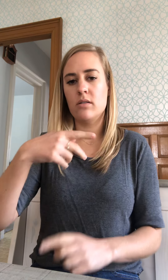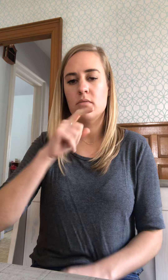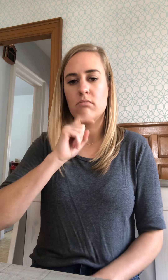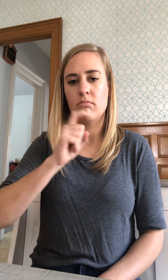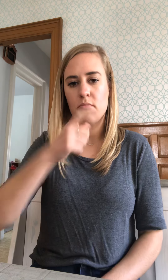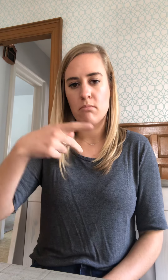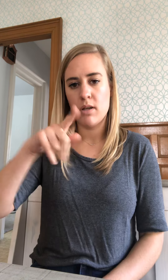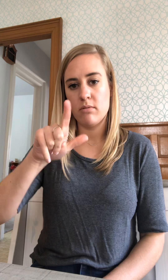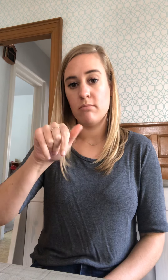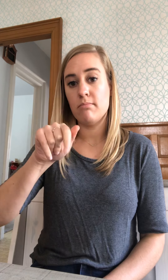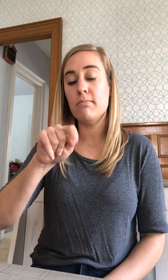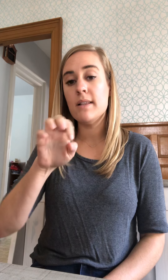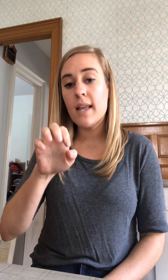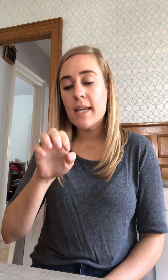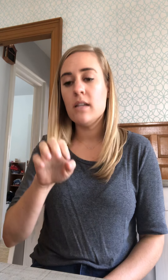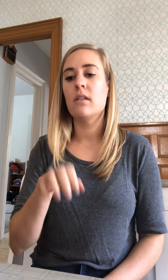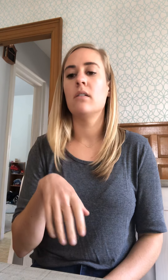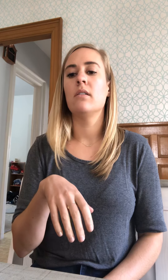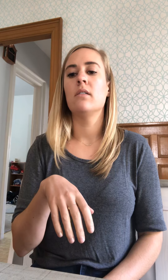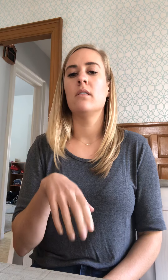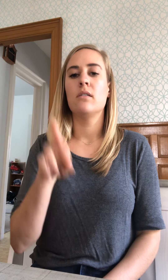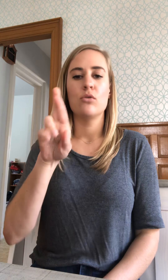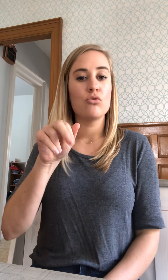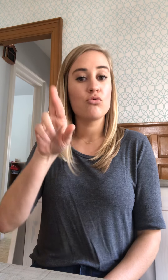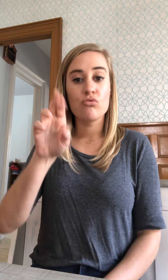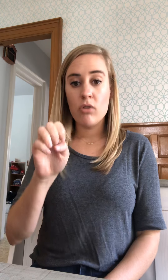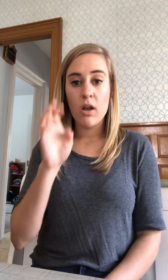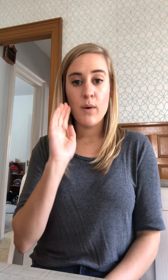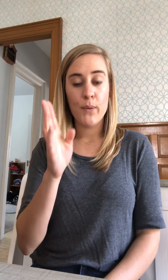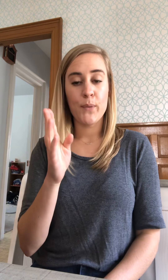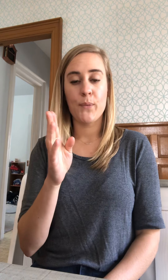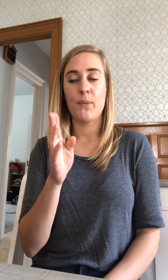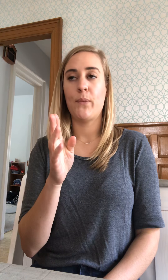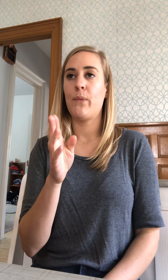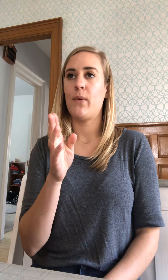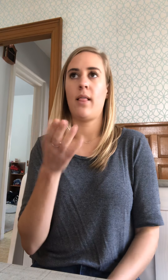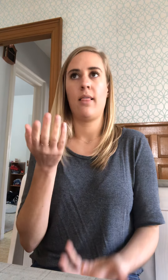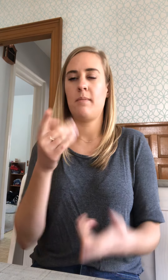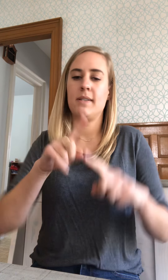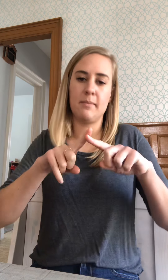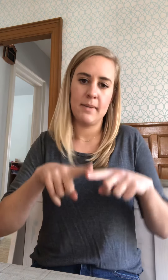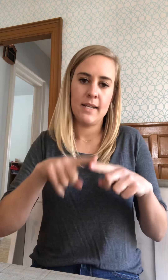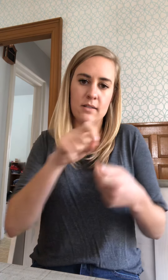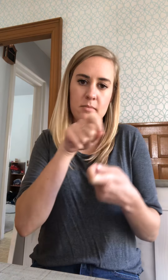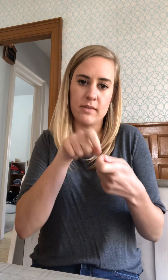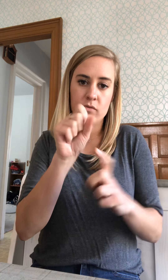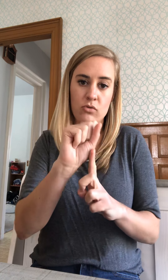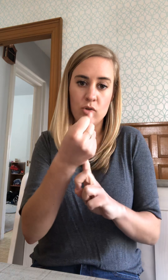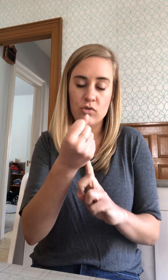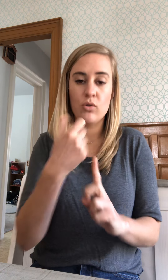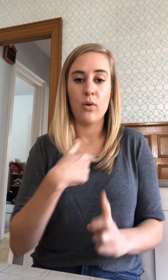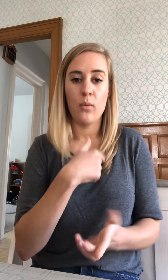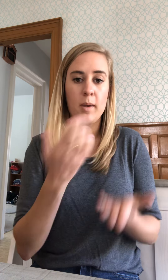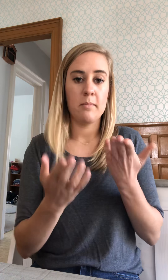together, but on rare occasions, and depending on the specifics of the situation, we may use a device that